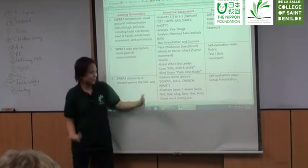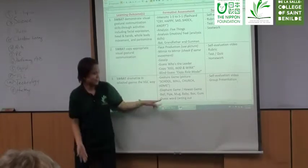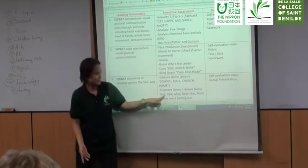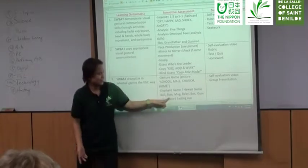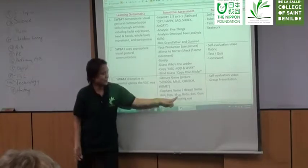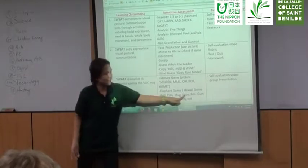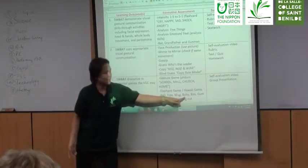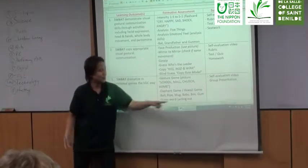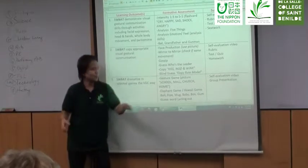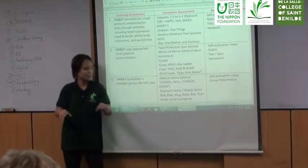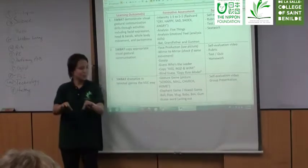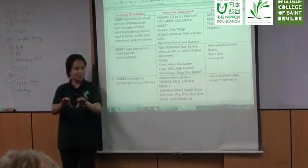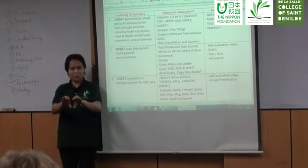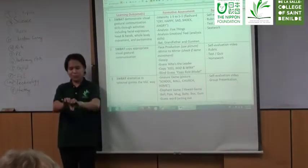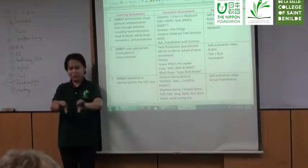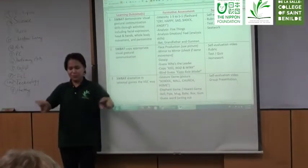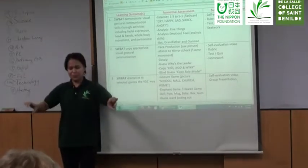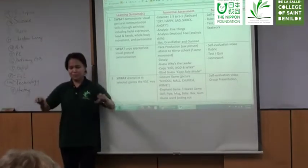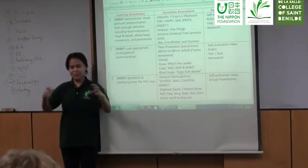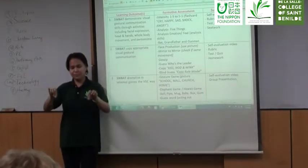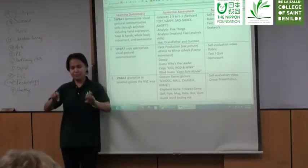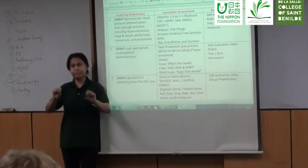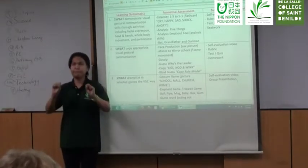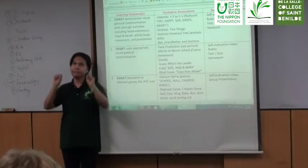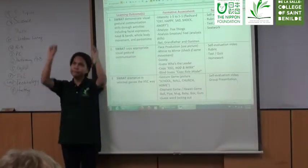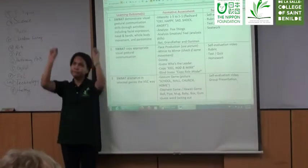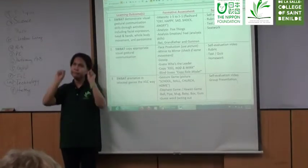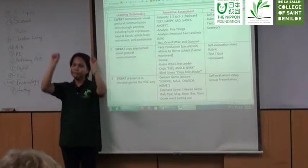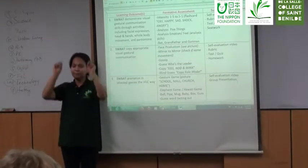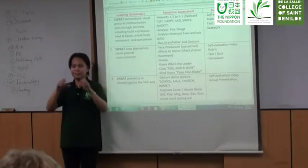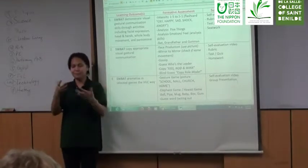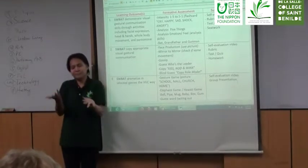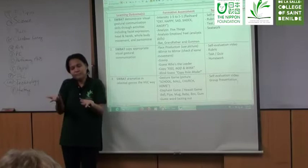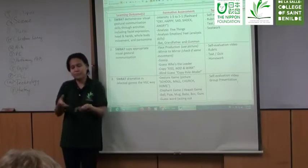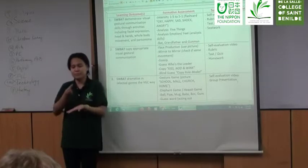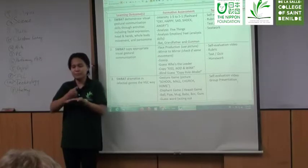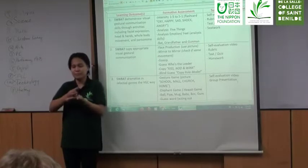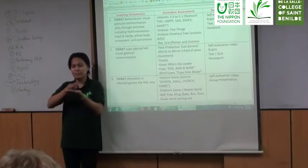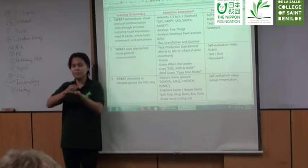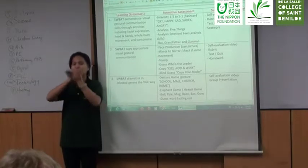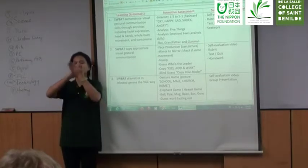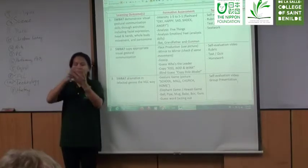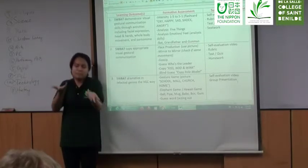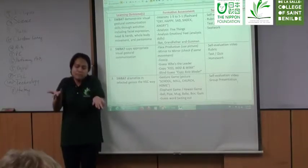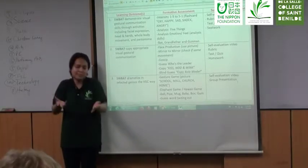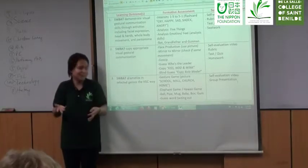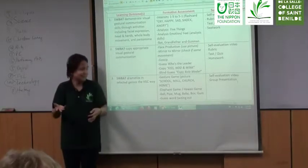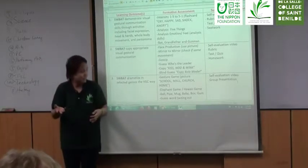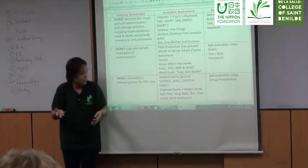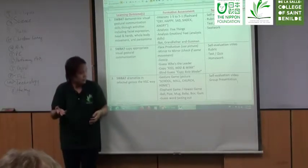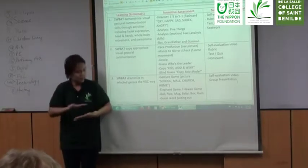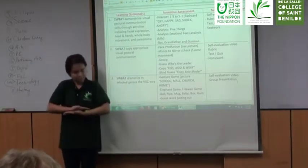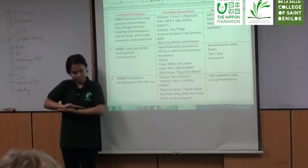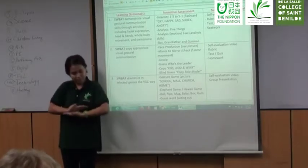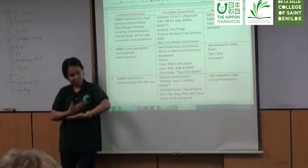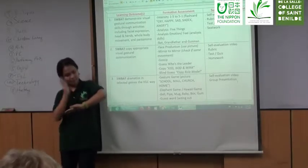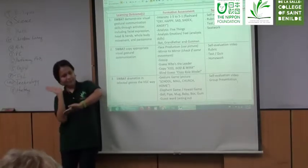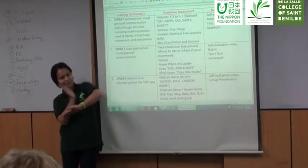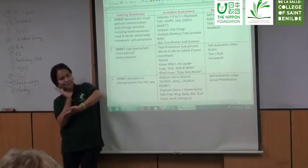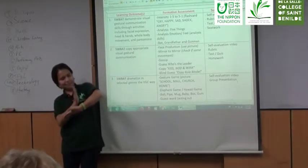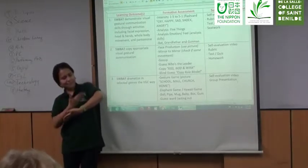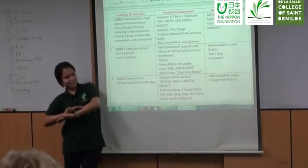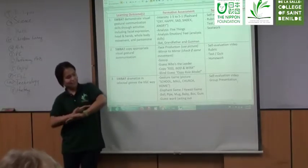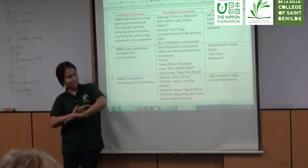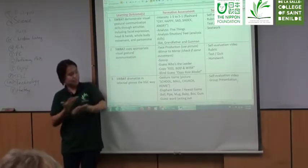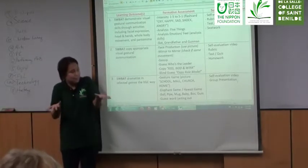Then there's the elephant game. There's classifier game,